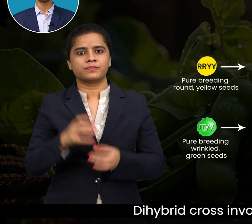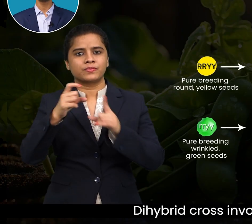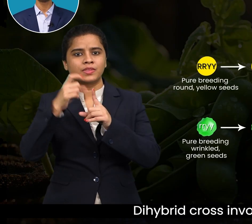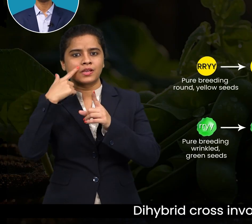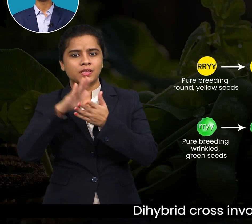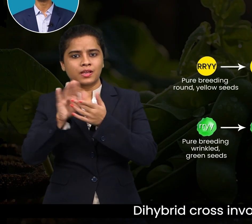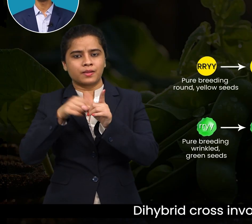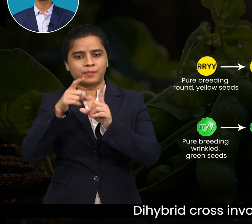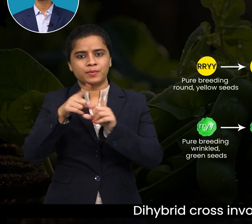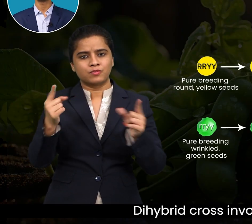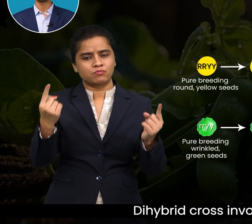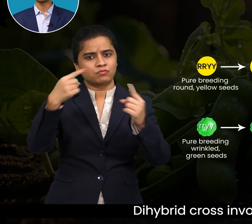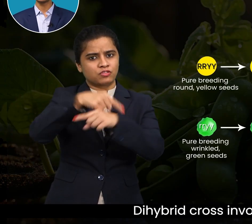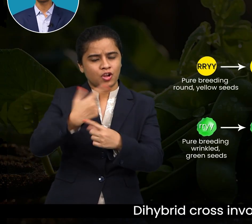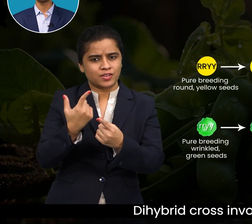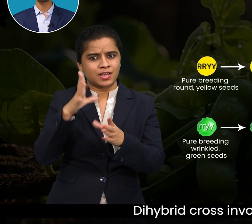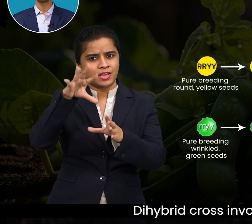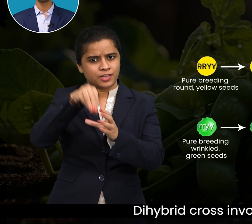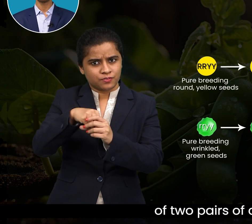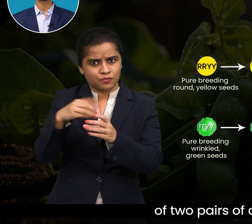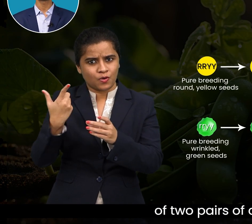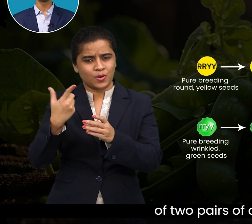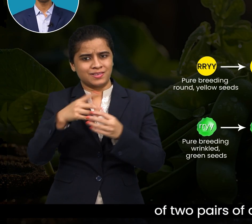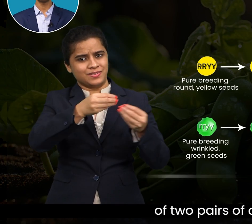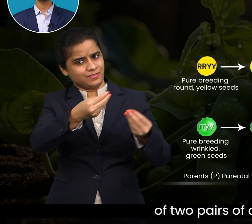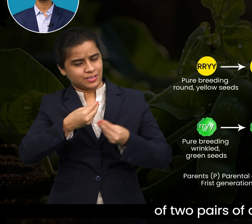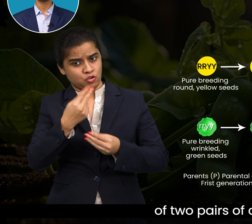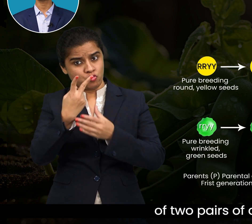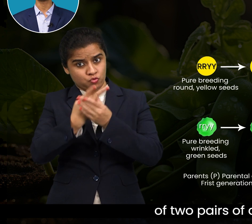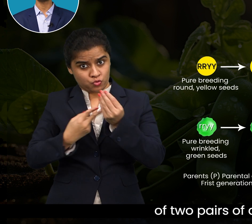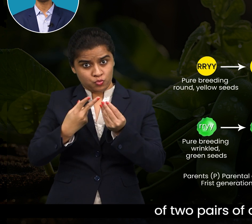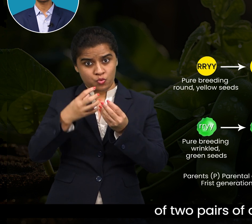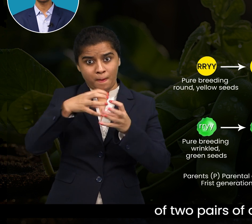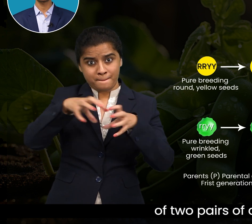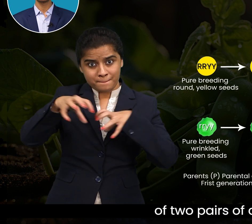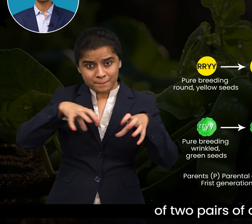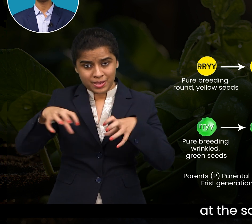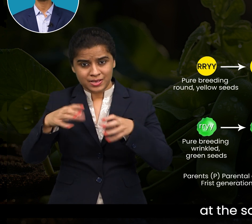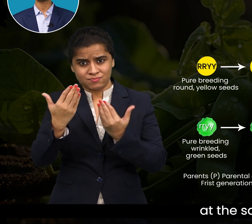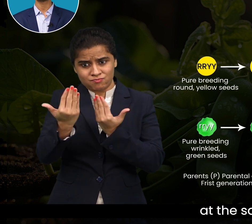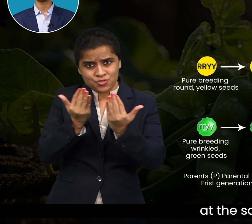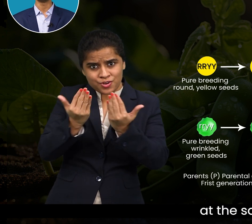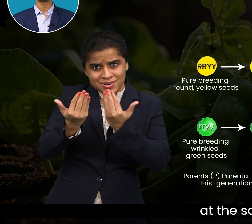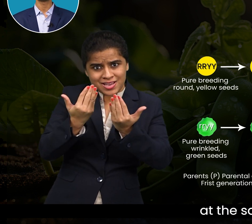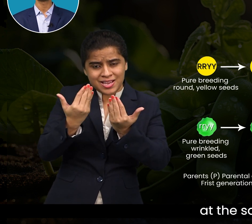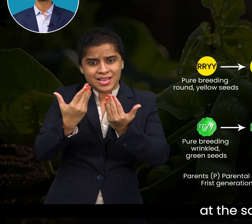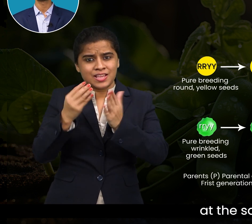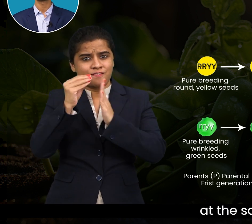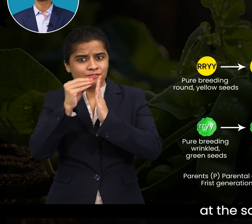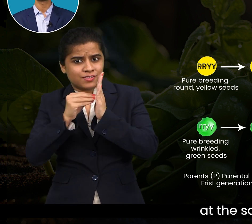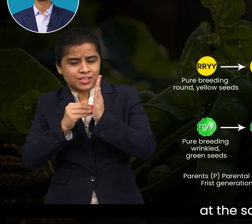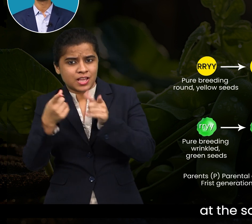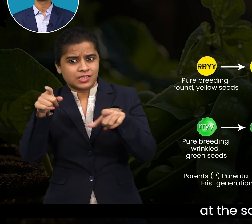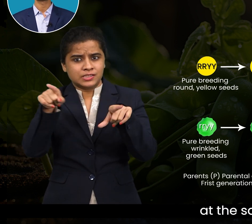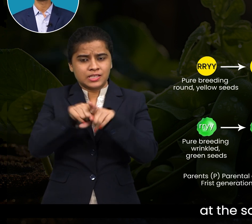Dihybrid cross involves the inheritance of two pairs of contrasting traits at the same time.